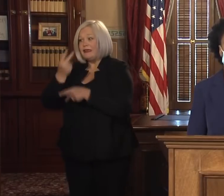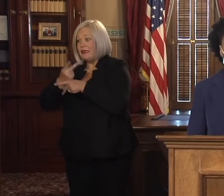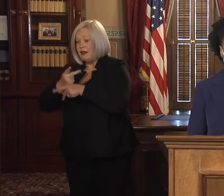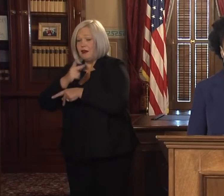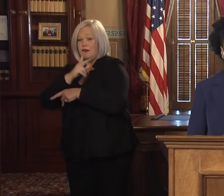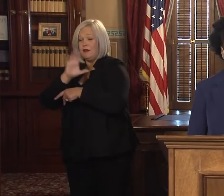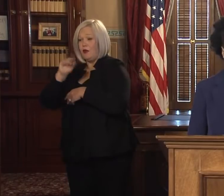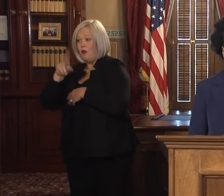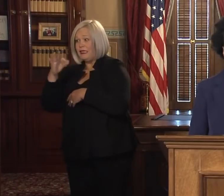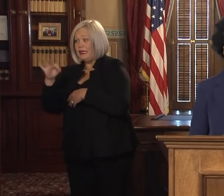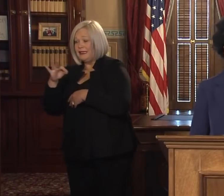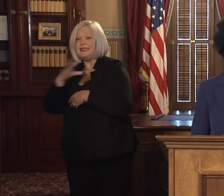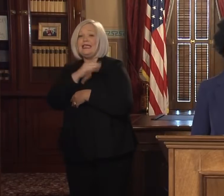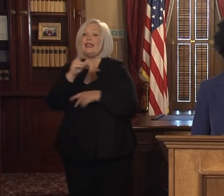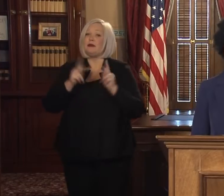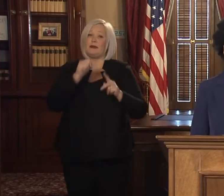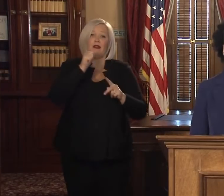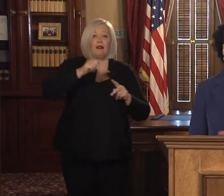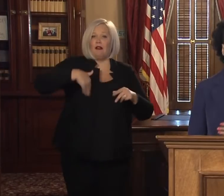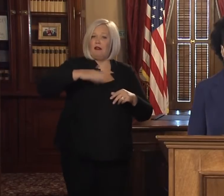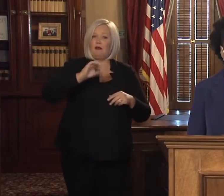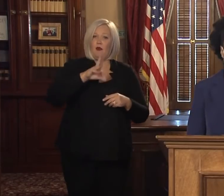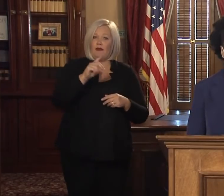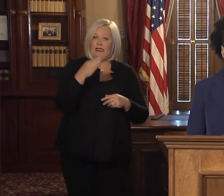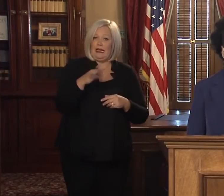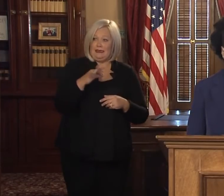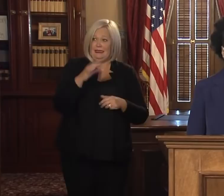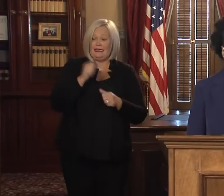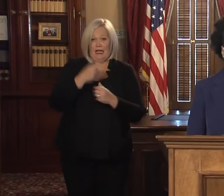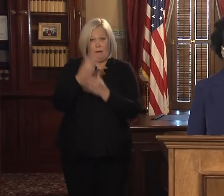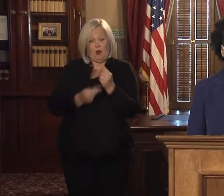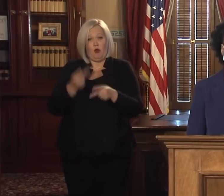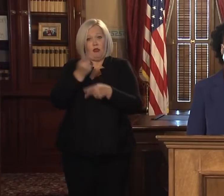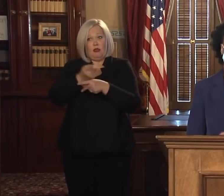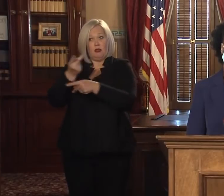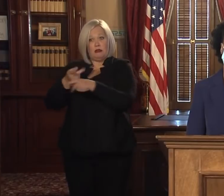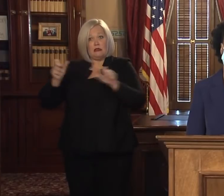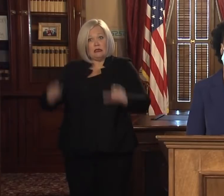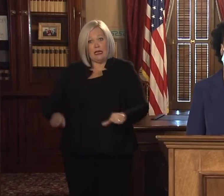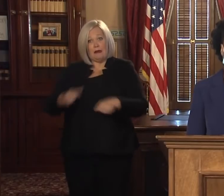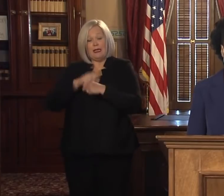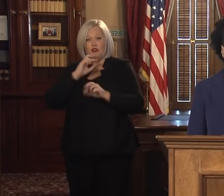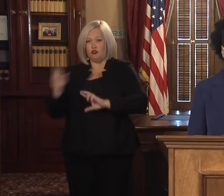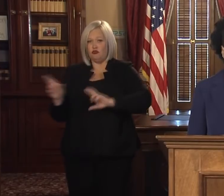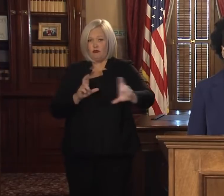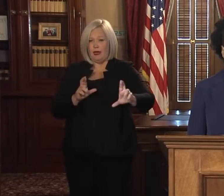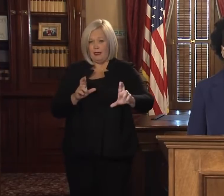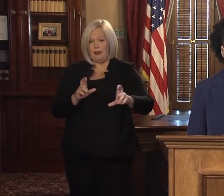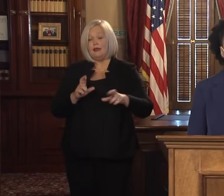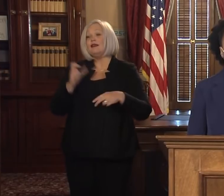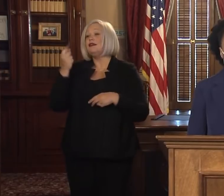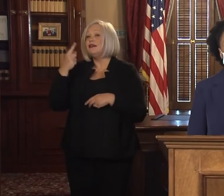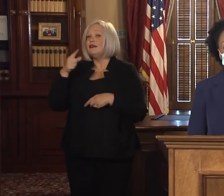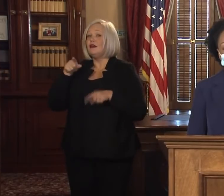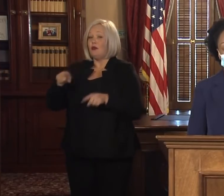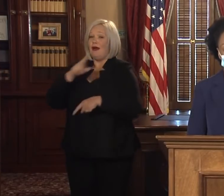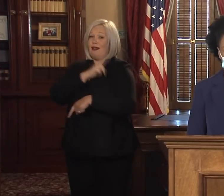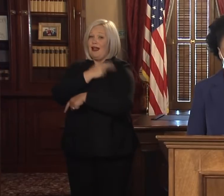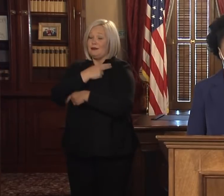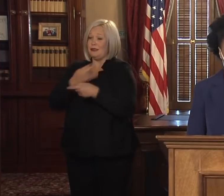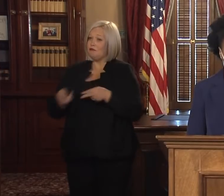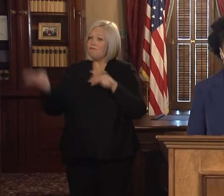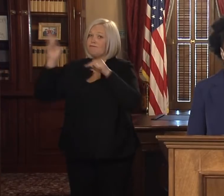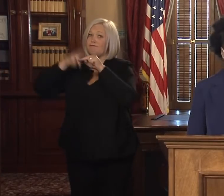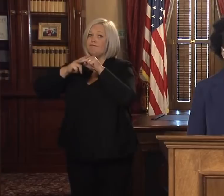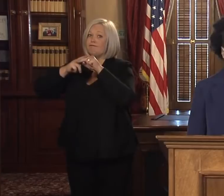and non-COVID-19 patients. As has been the case throughout the pandemic, as hospitalizations go up, we expect deaths to follow